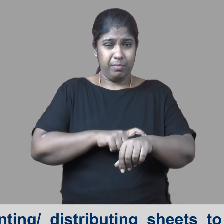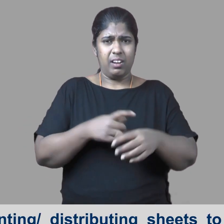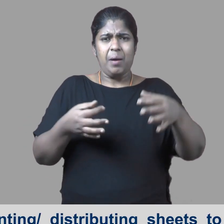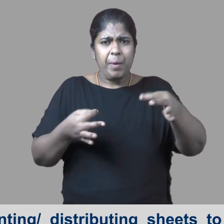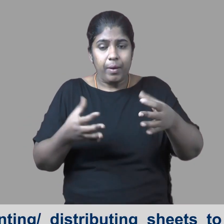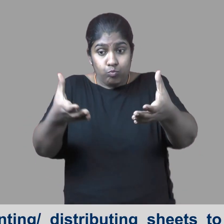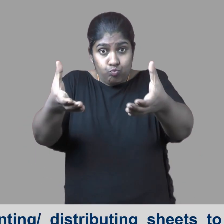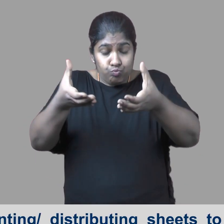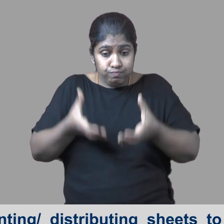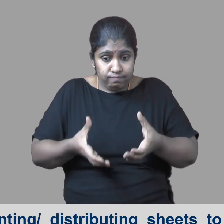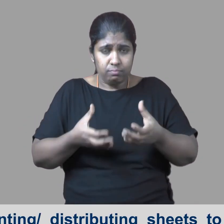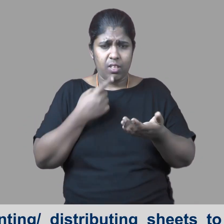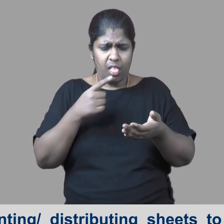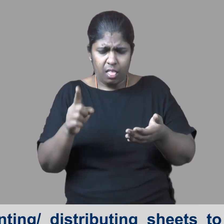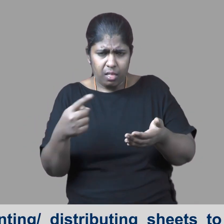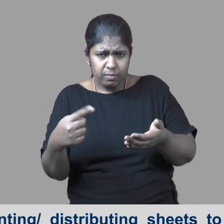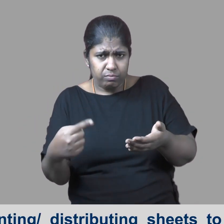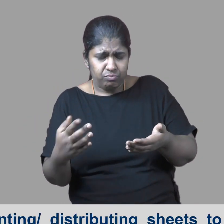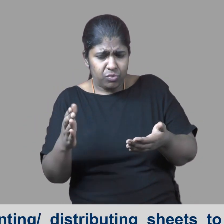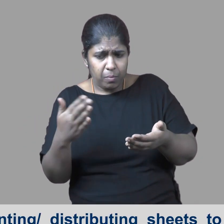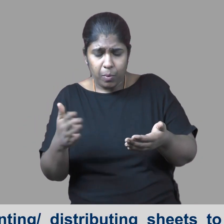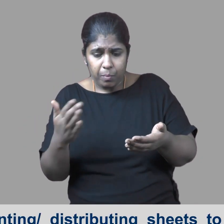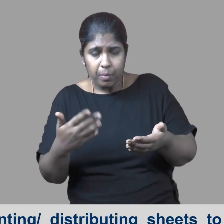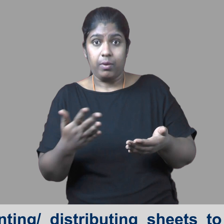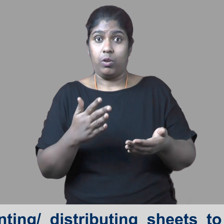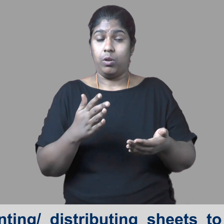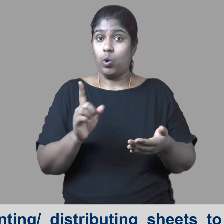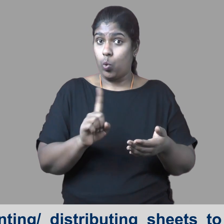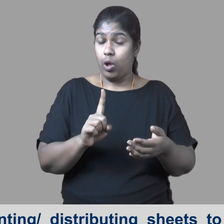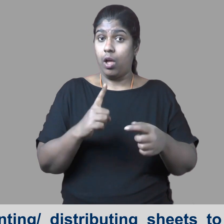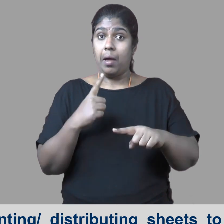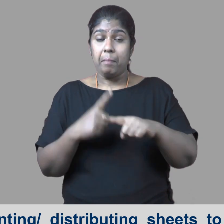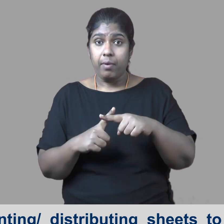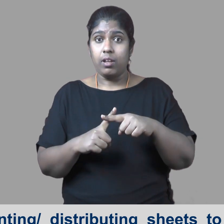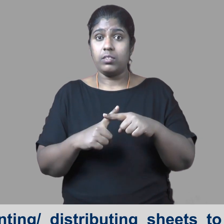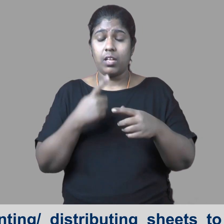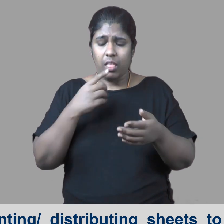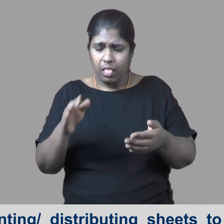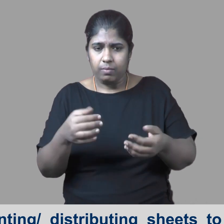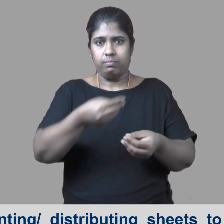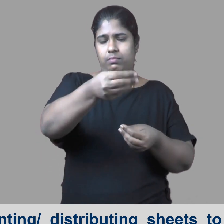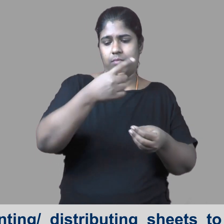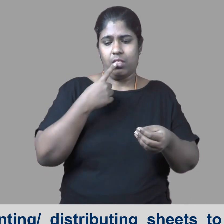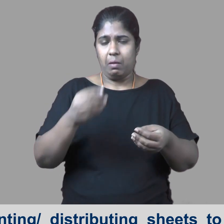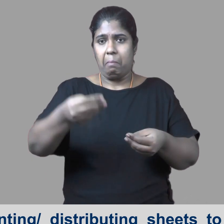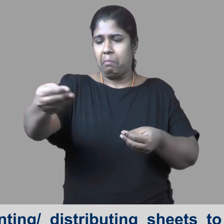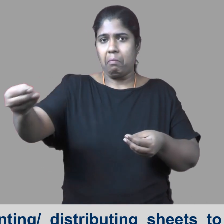Use of spit or saliva for counting or distributing sheets to not be